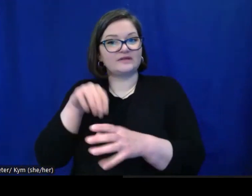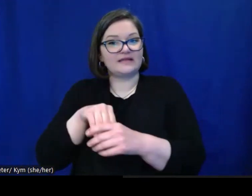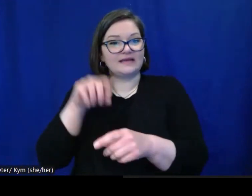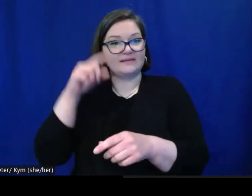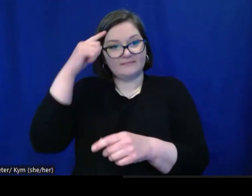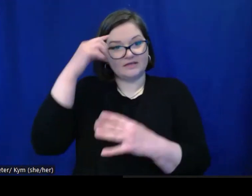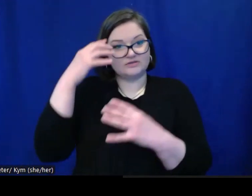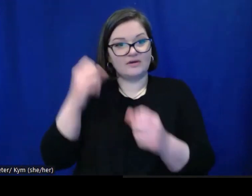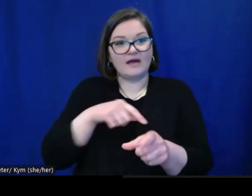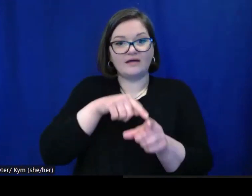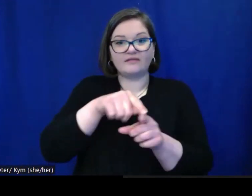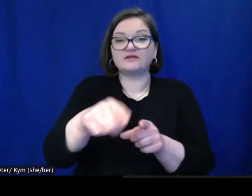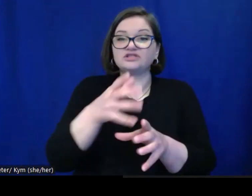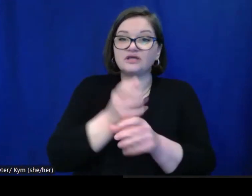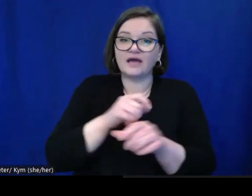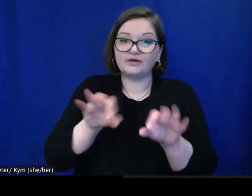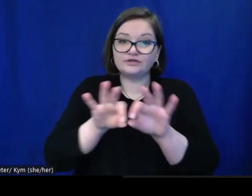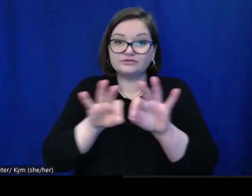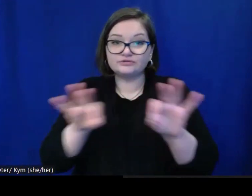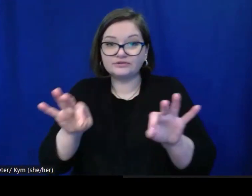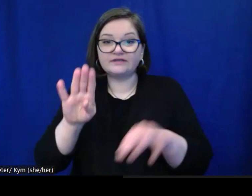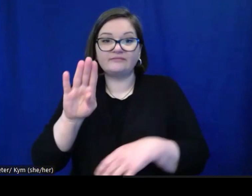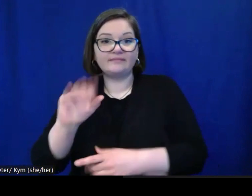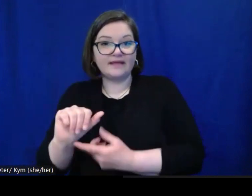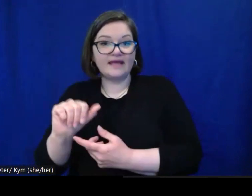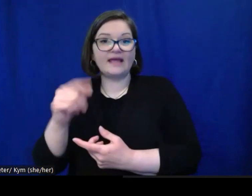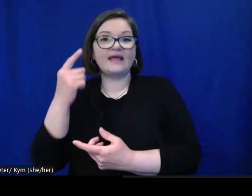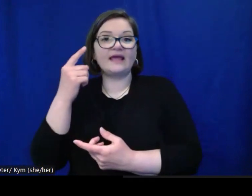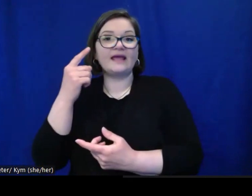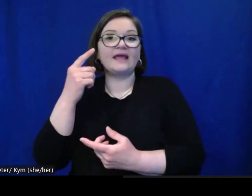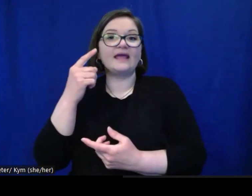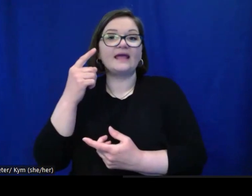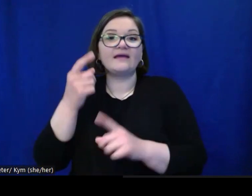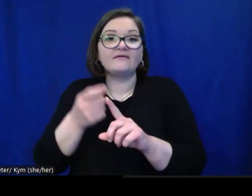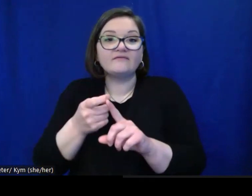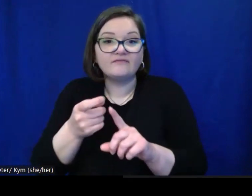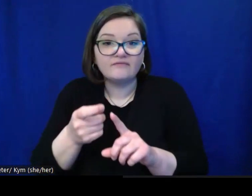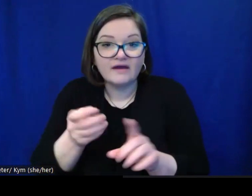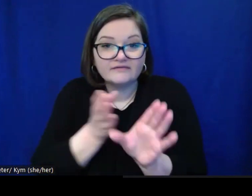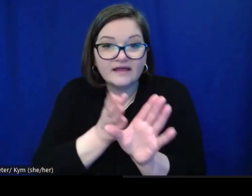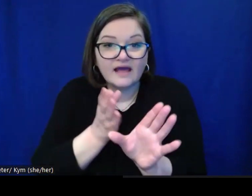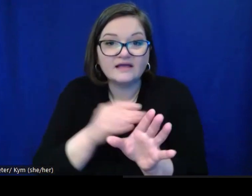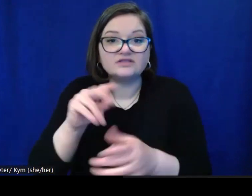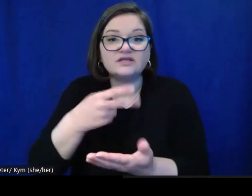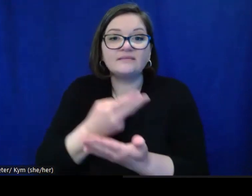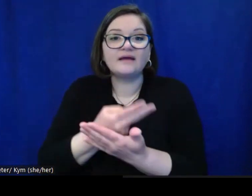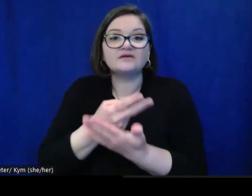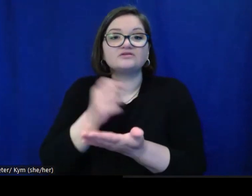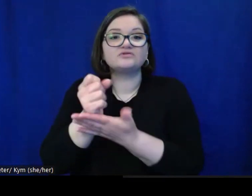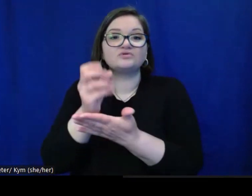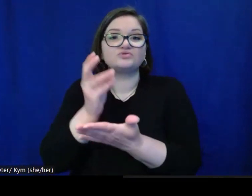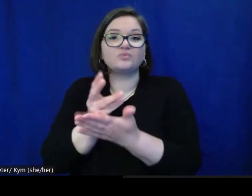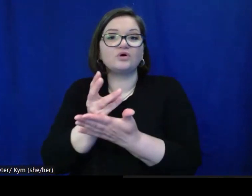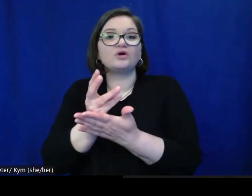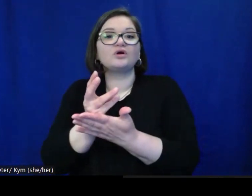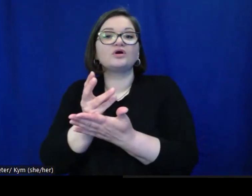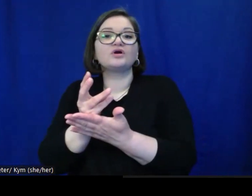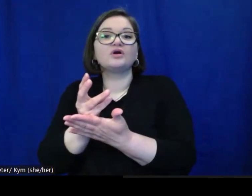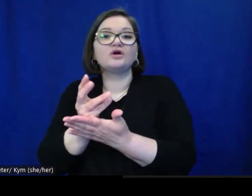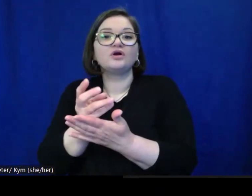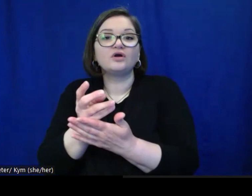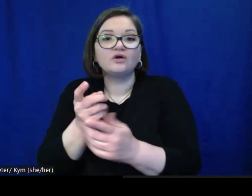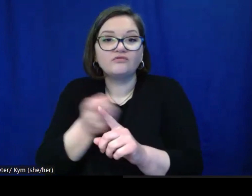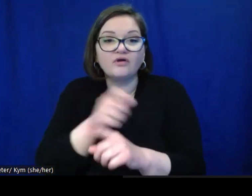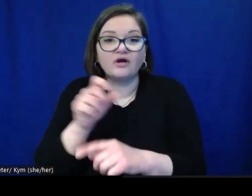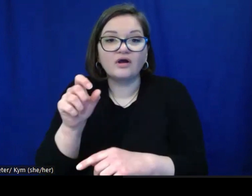her bachelor's of psychology and the master of social work, both from Saulsbury University. She currently works for the Department of Veteran Affairs and serves